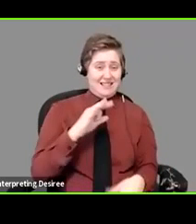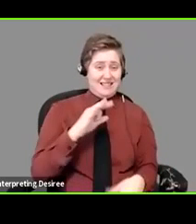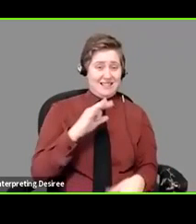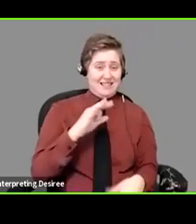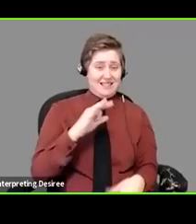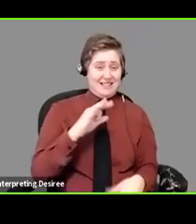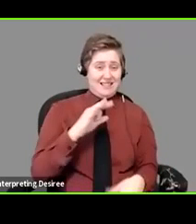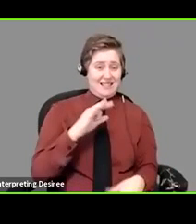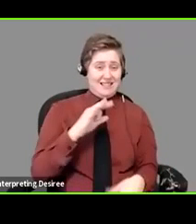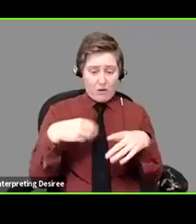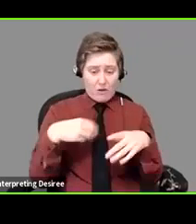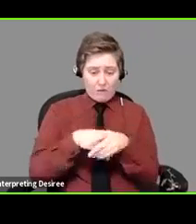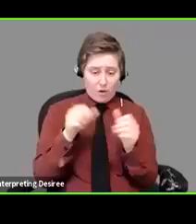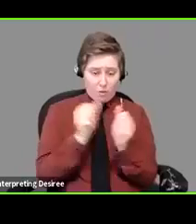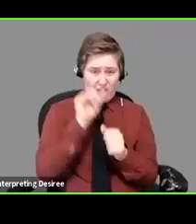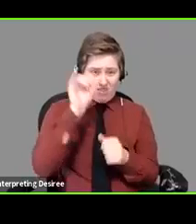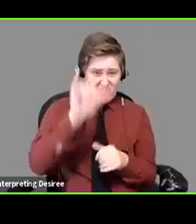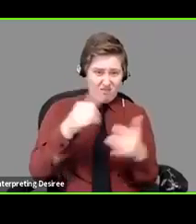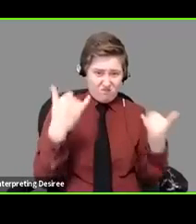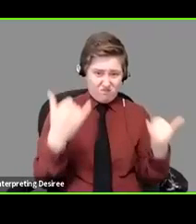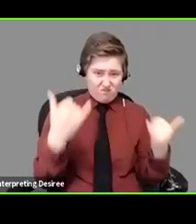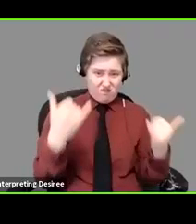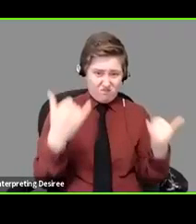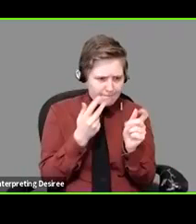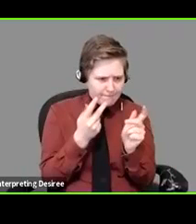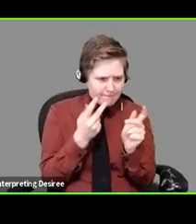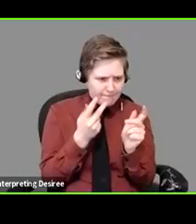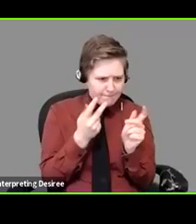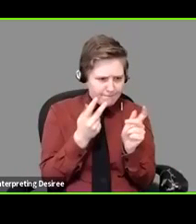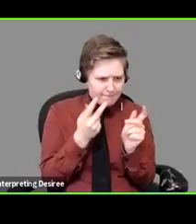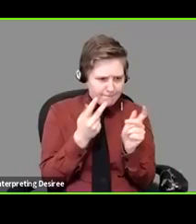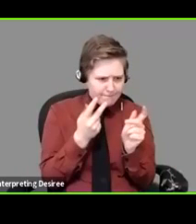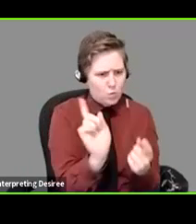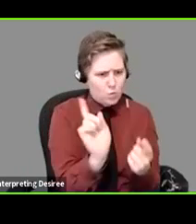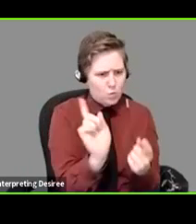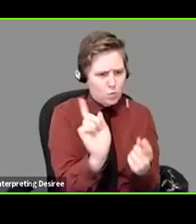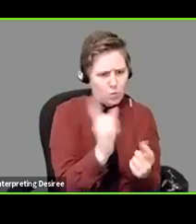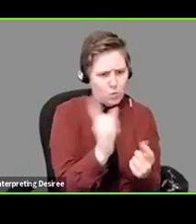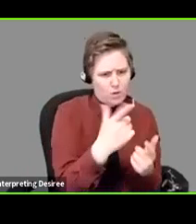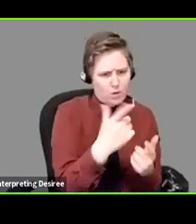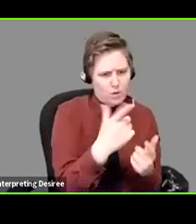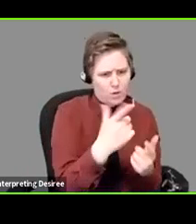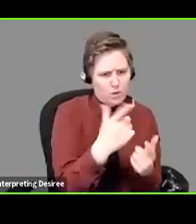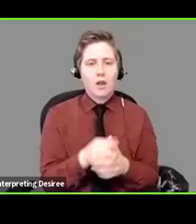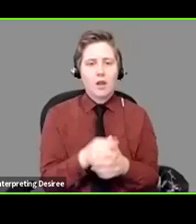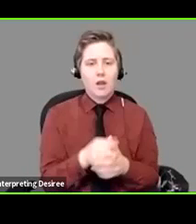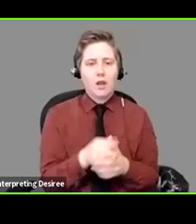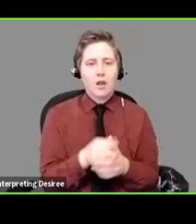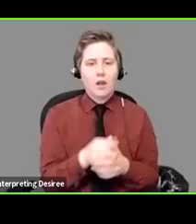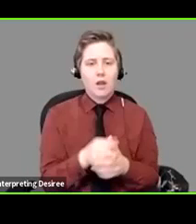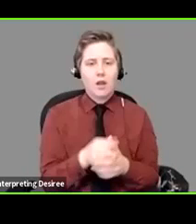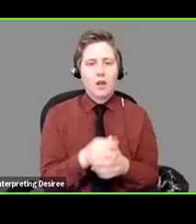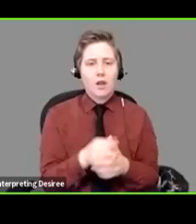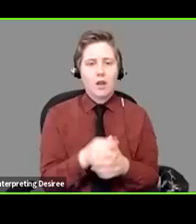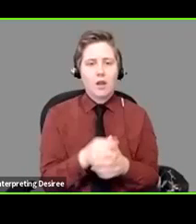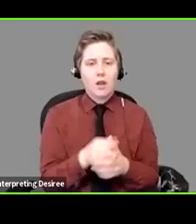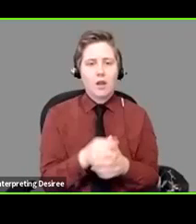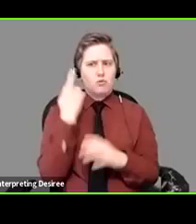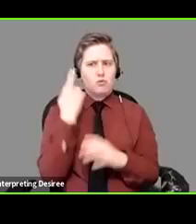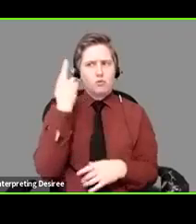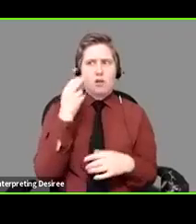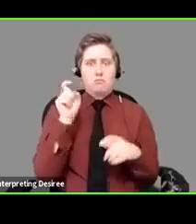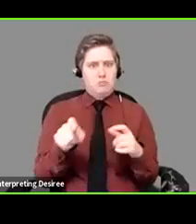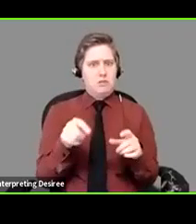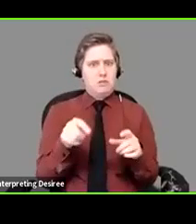been doing contact tracing. But I think more importantly is how this community has reacted to the need for contact